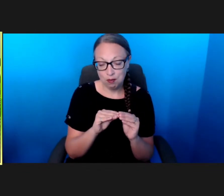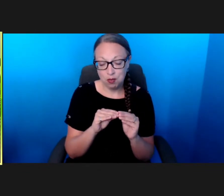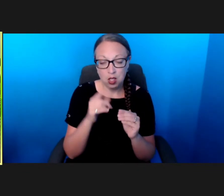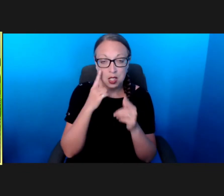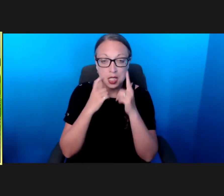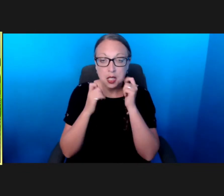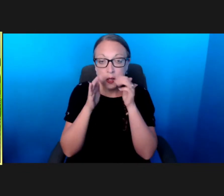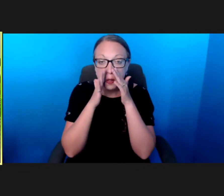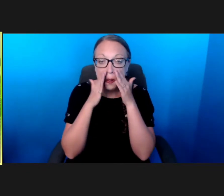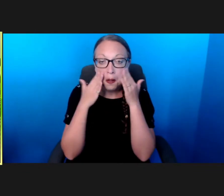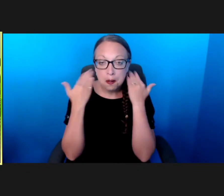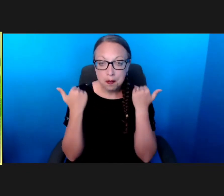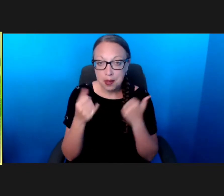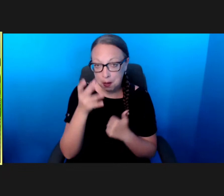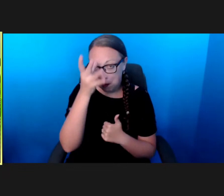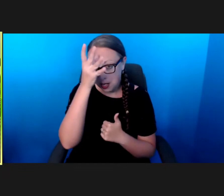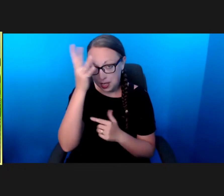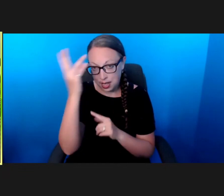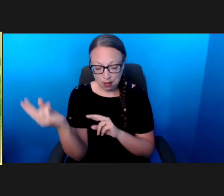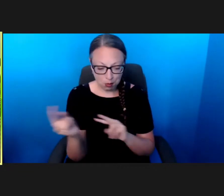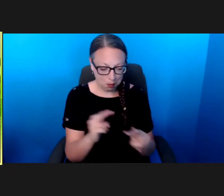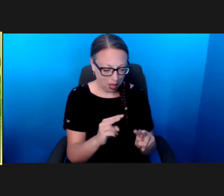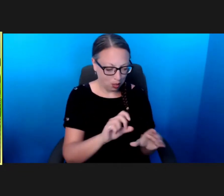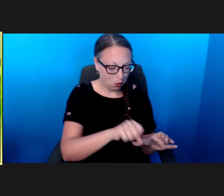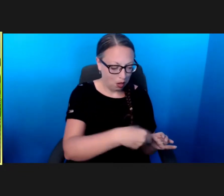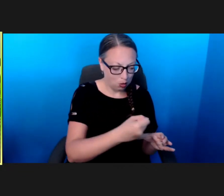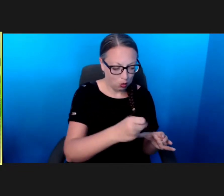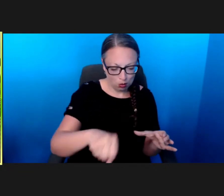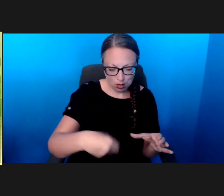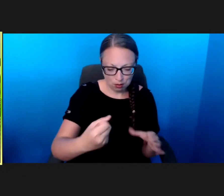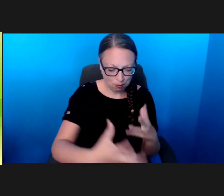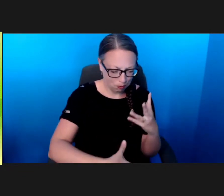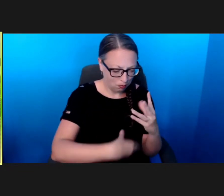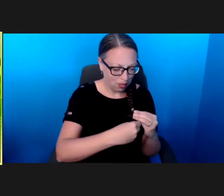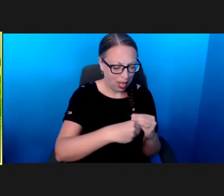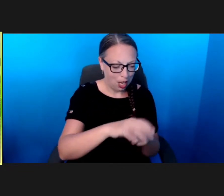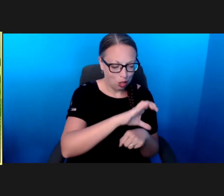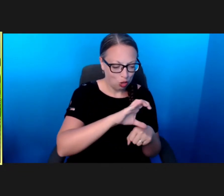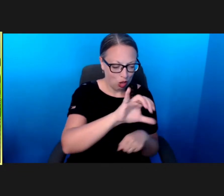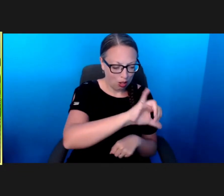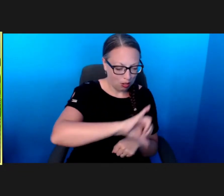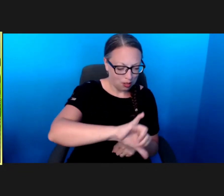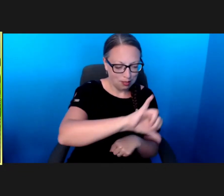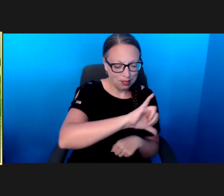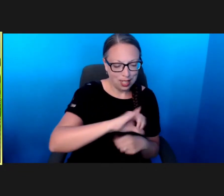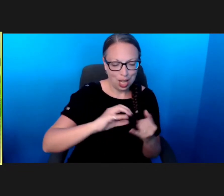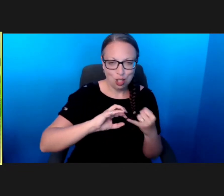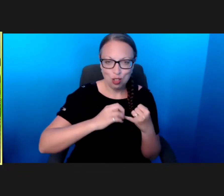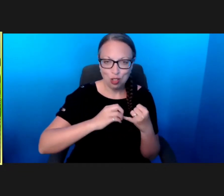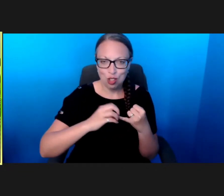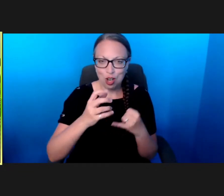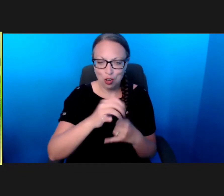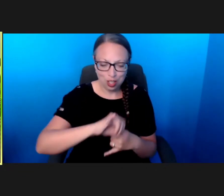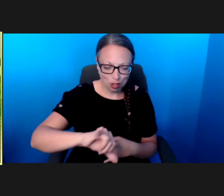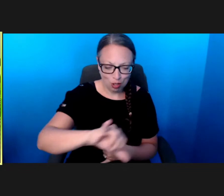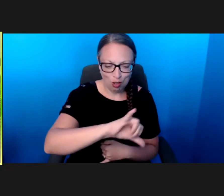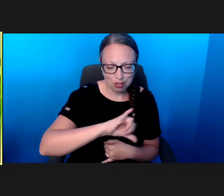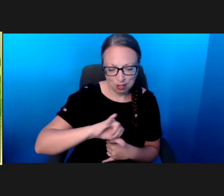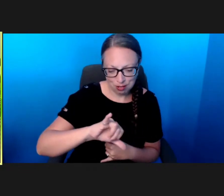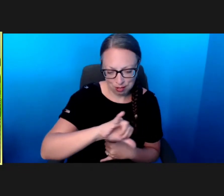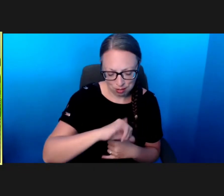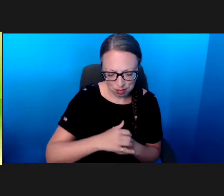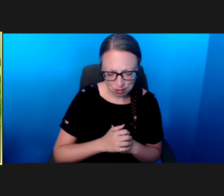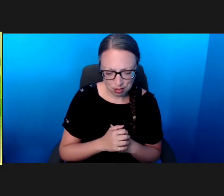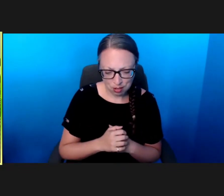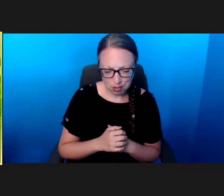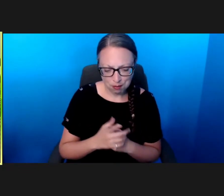to finish the ice cream preparation by adding chocolate, butterscotch, and cherry sauce, as requested. I went